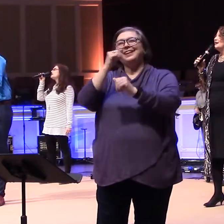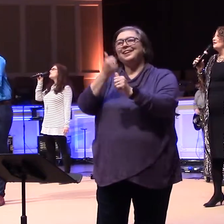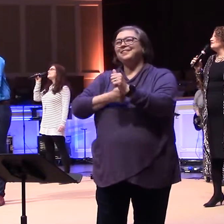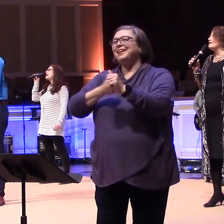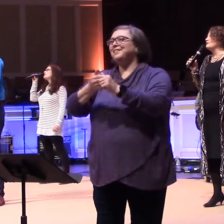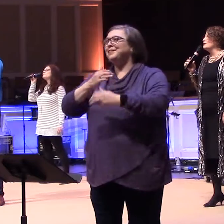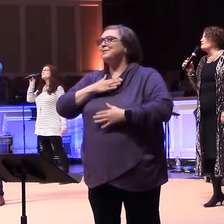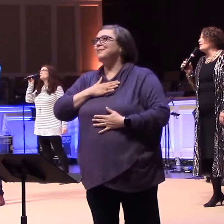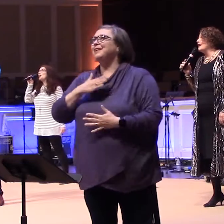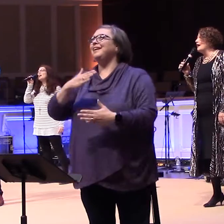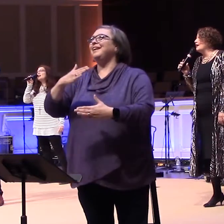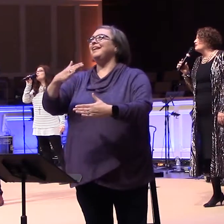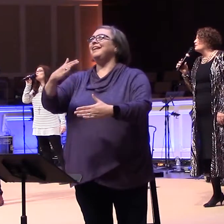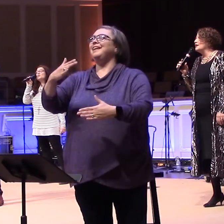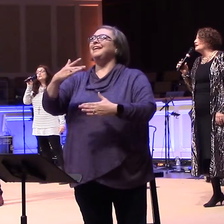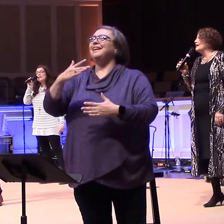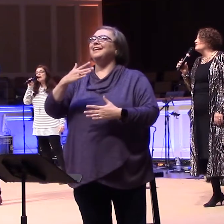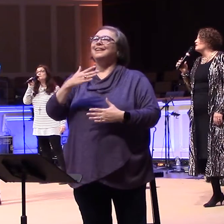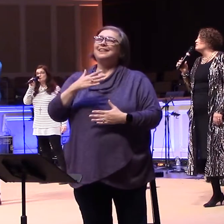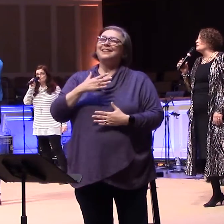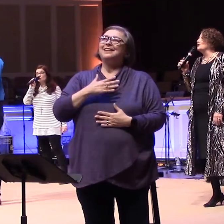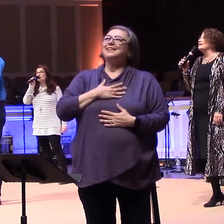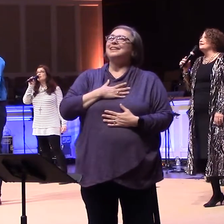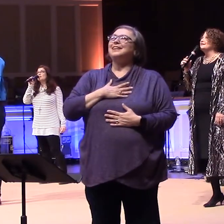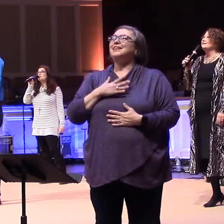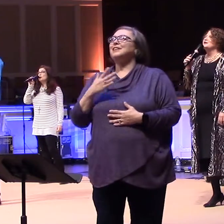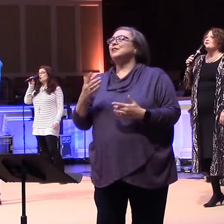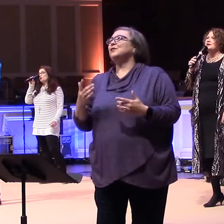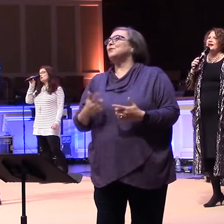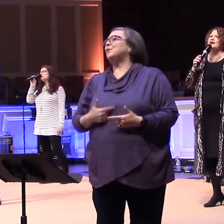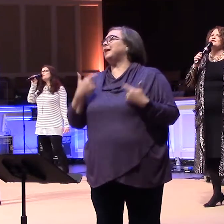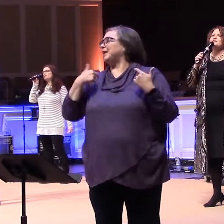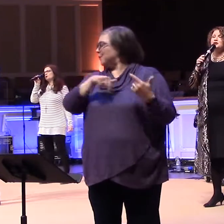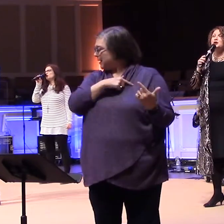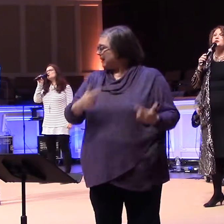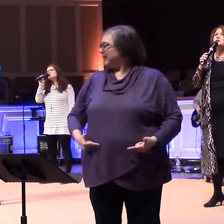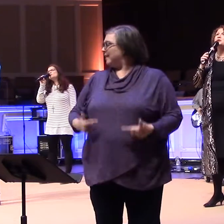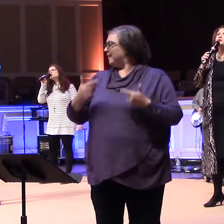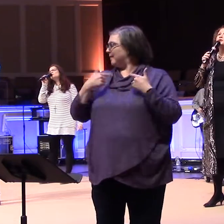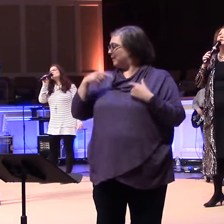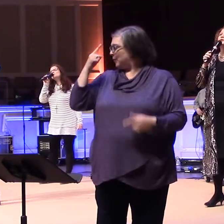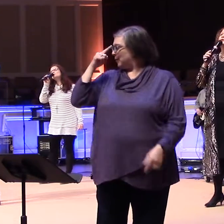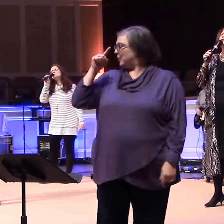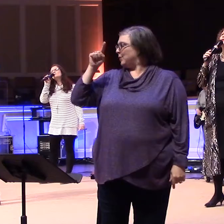Worthy of every breath we could ever breathe, we live for you.